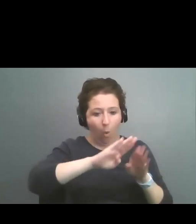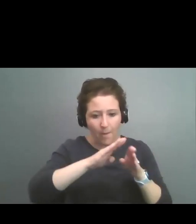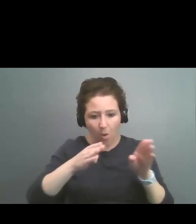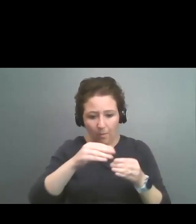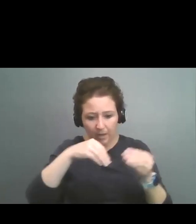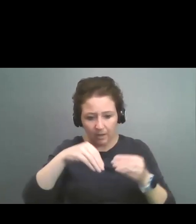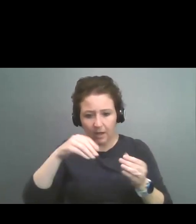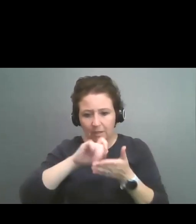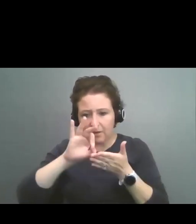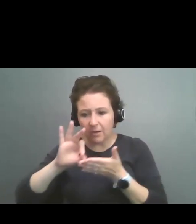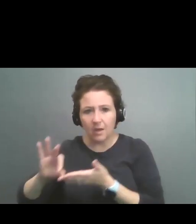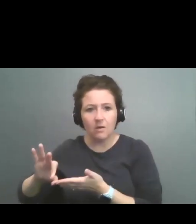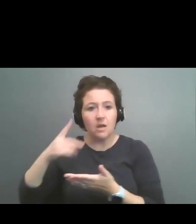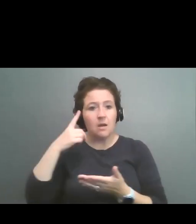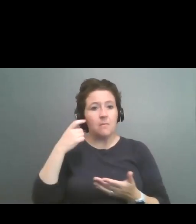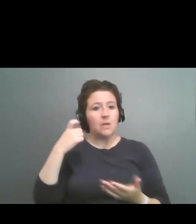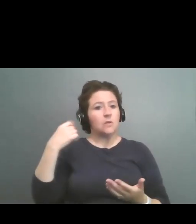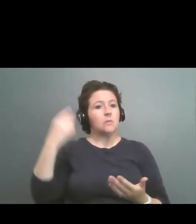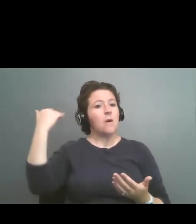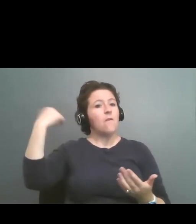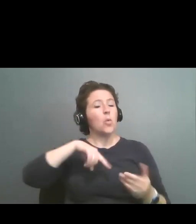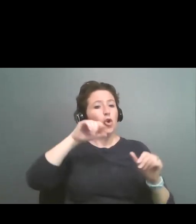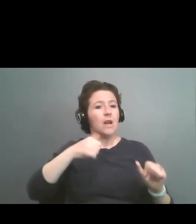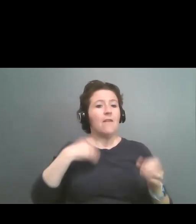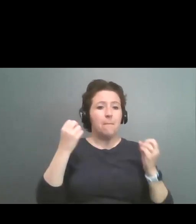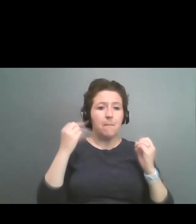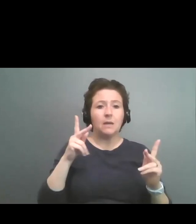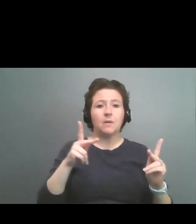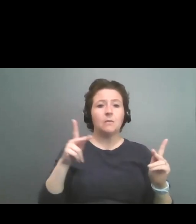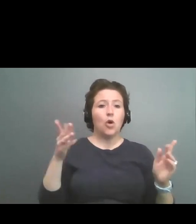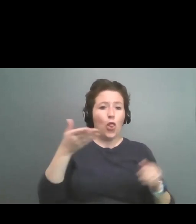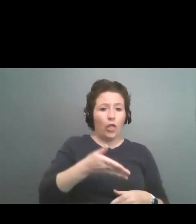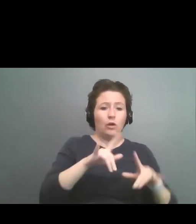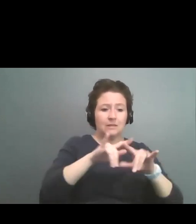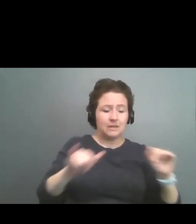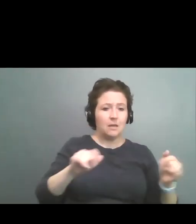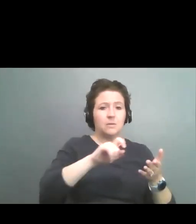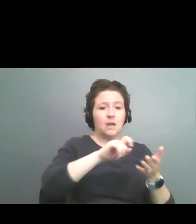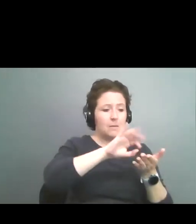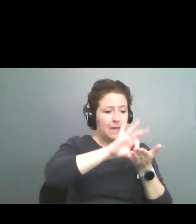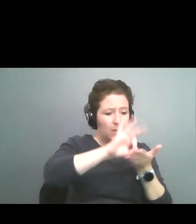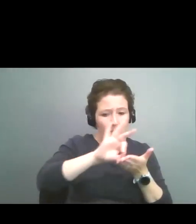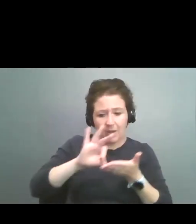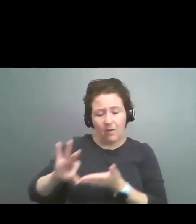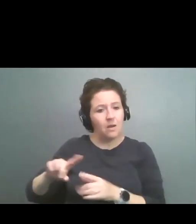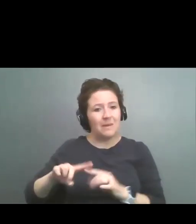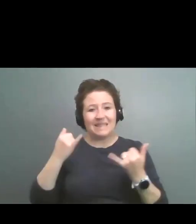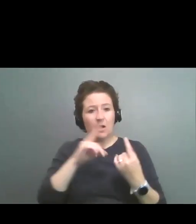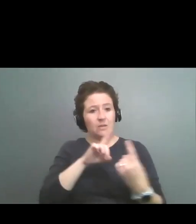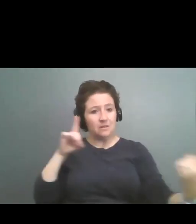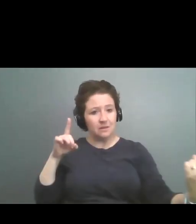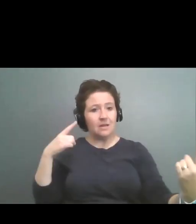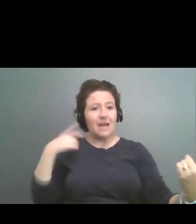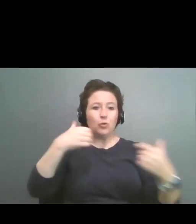multiple people in one location opening and tabulating at the same time. Now, because of social distancing, I will have